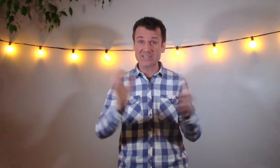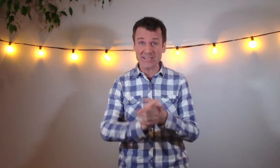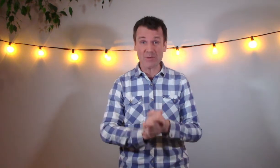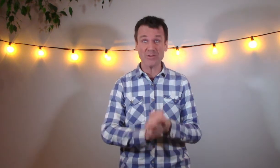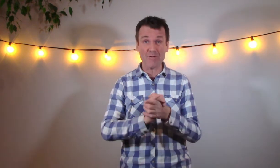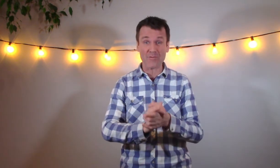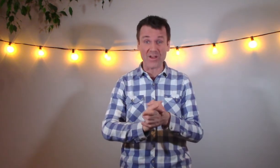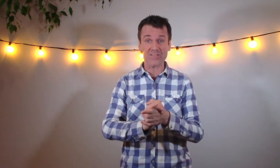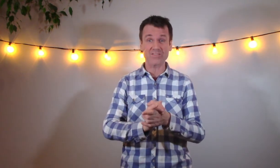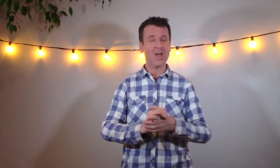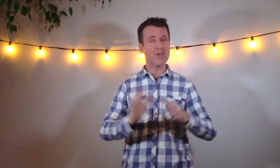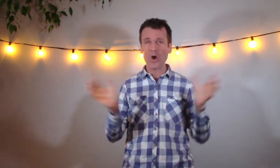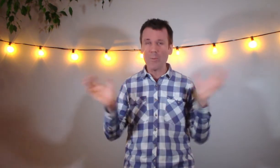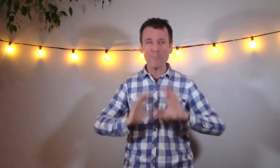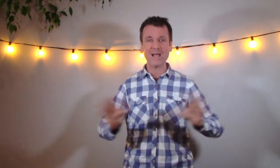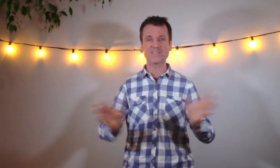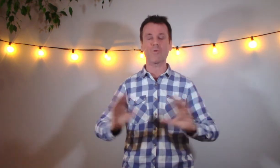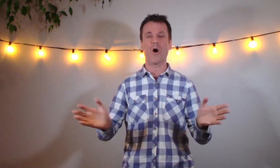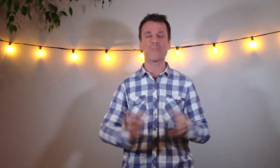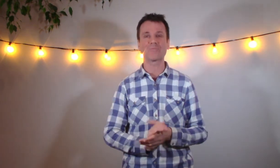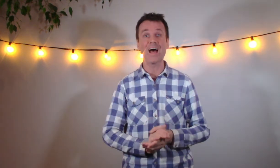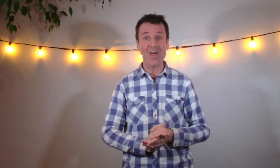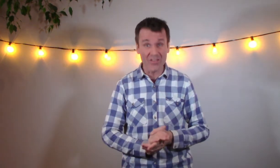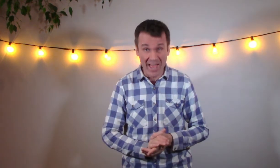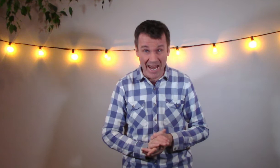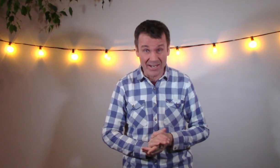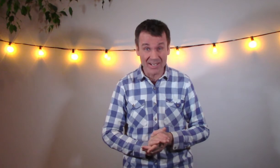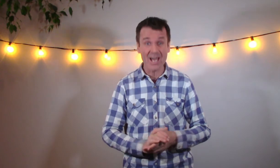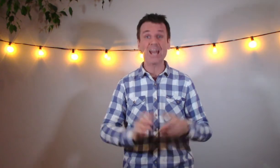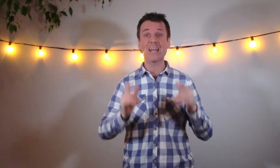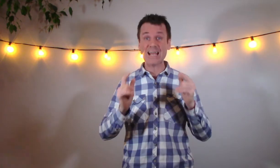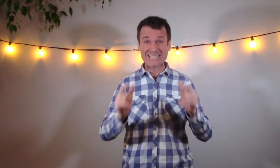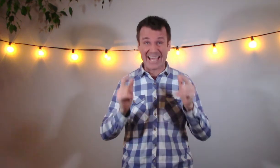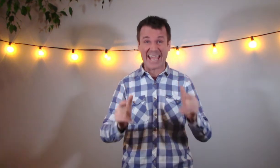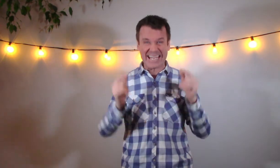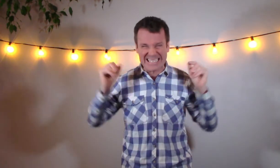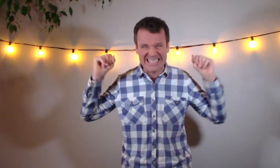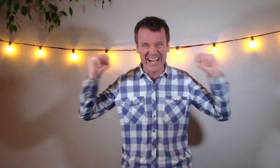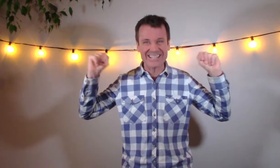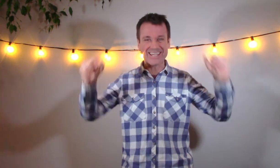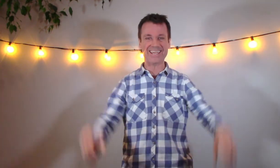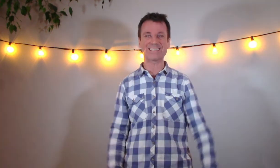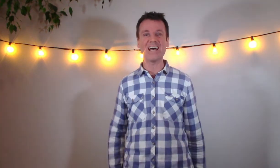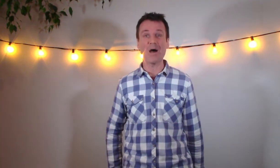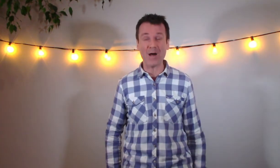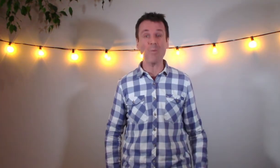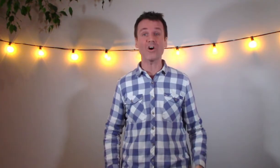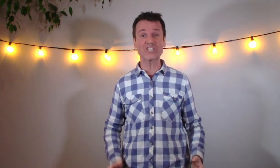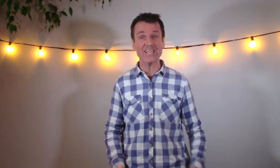stick with our friends no matter what. Then, let's get excited about what